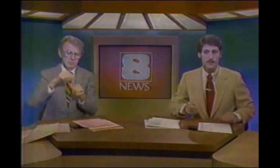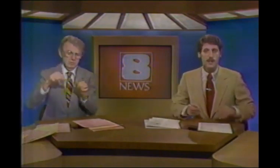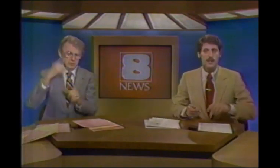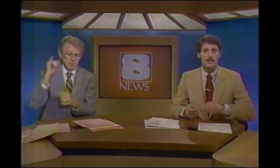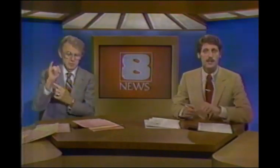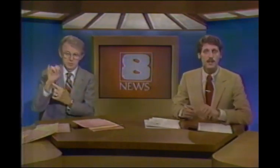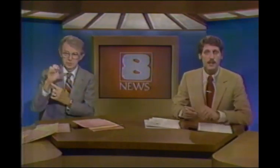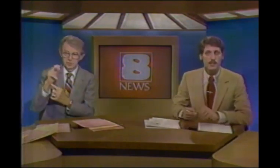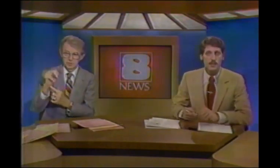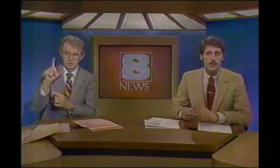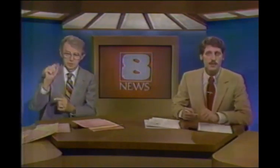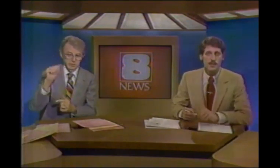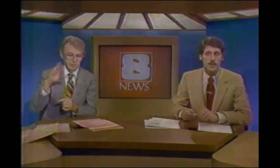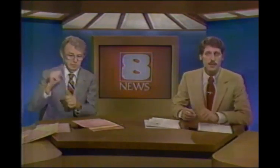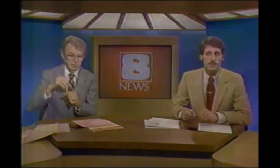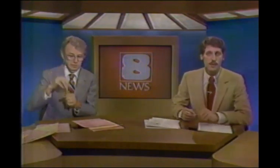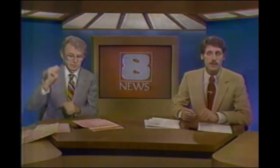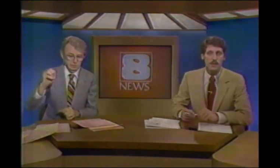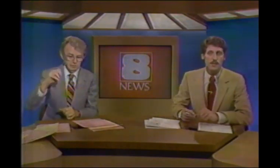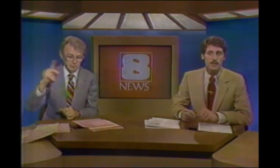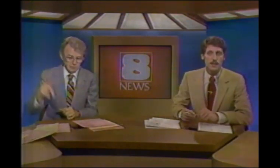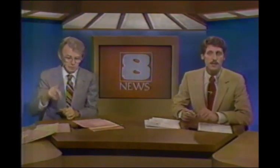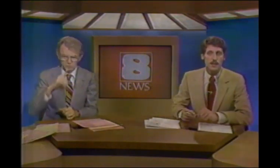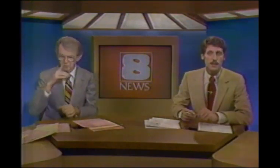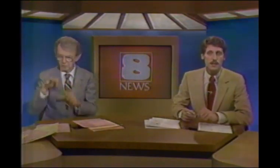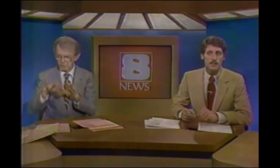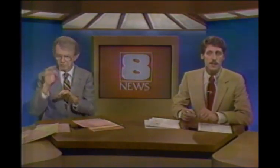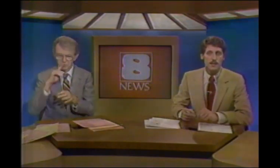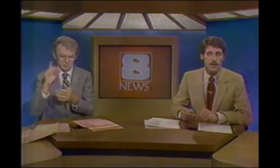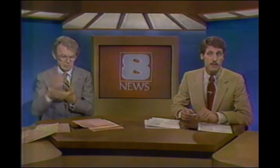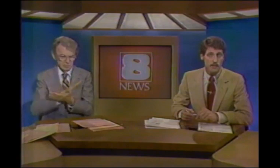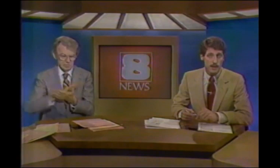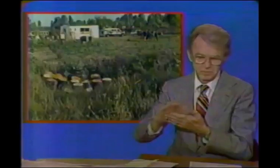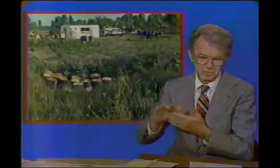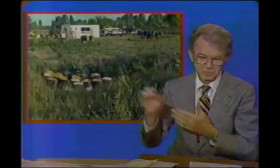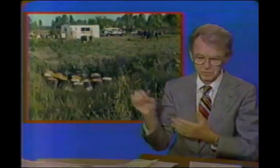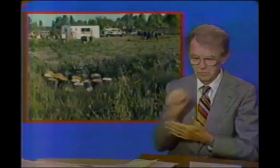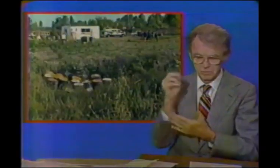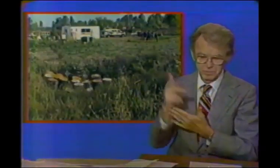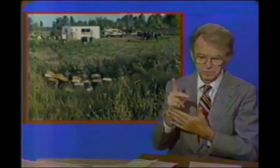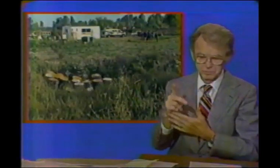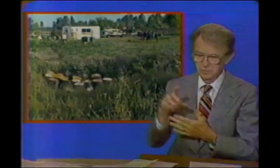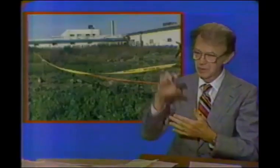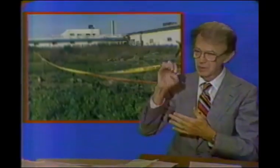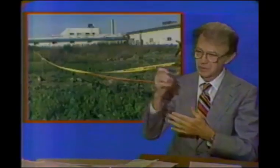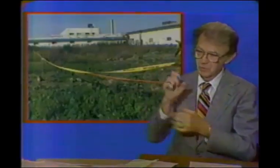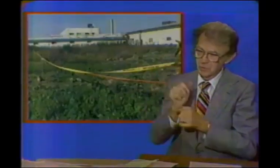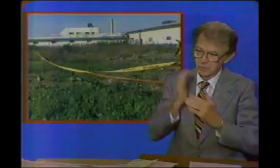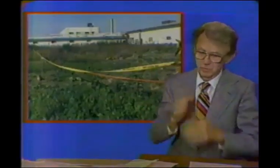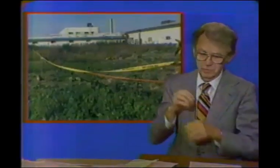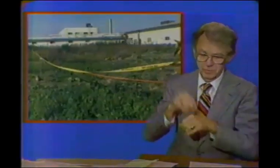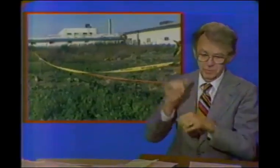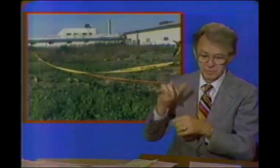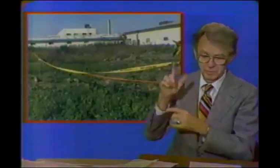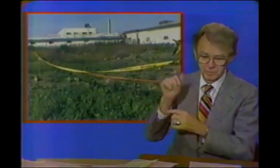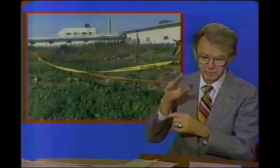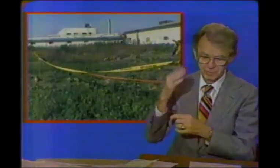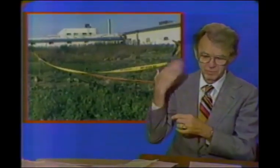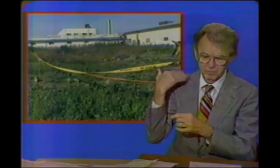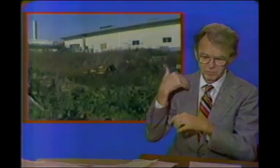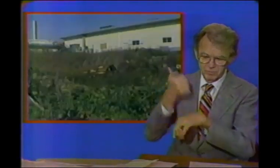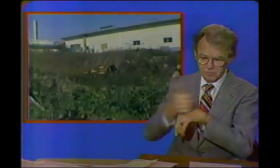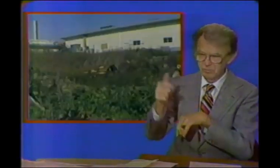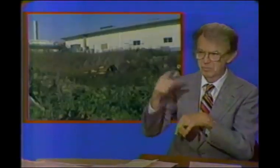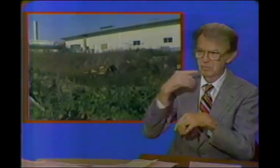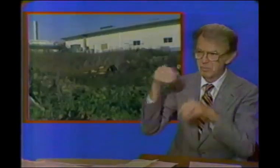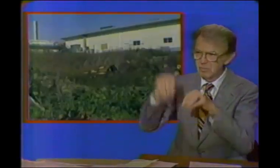site of the ICN laboratories in southeast Portland has been given a clean bill of health, finally. Former employees of the medical lab had accused the laboratory